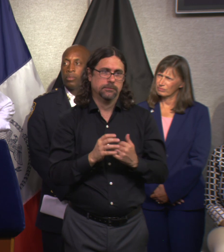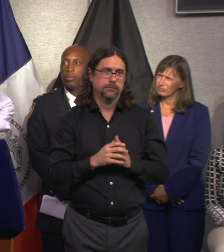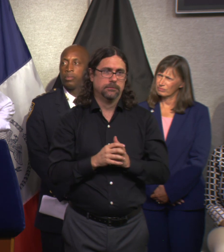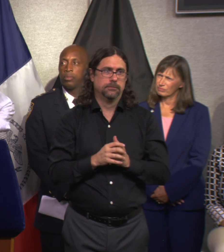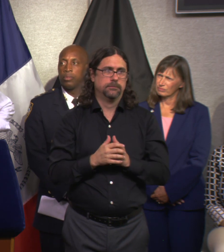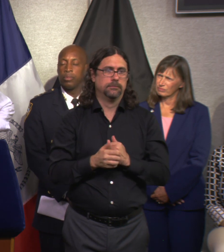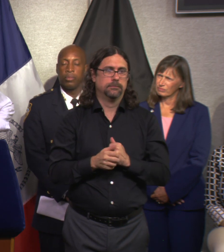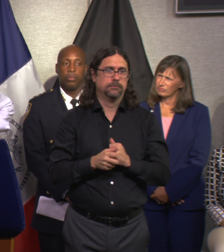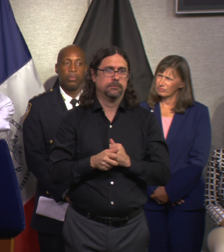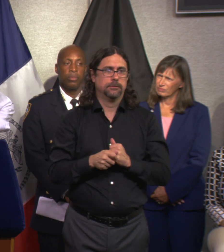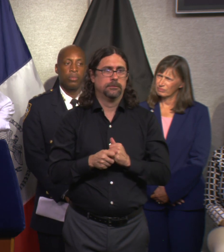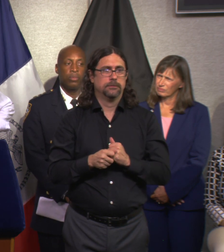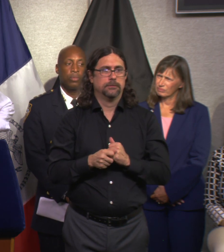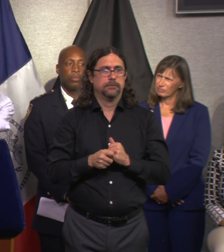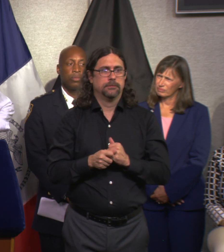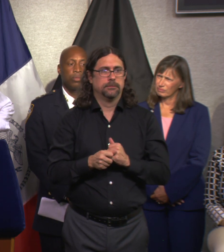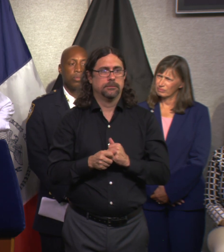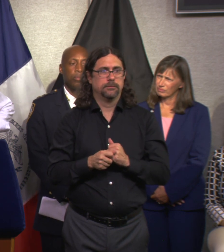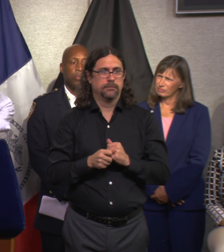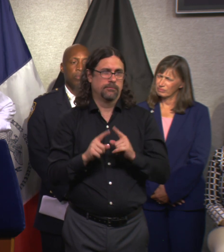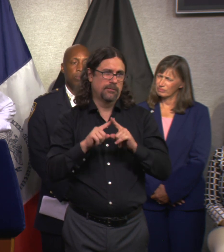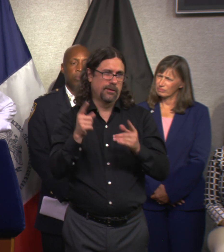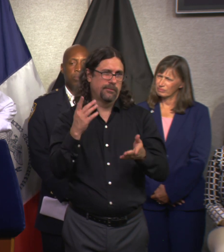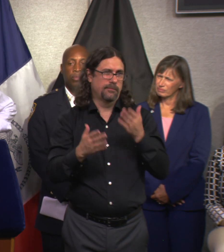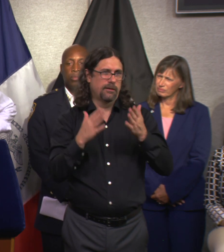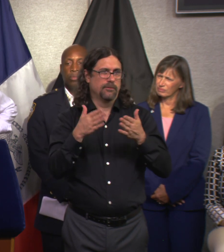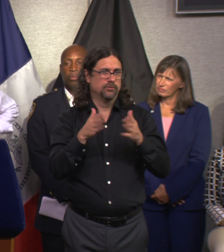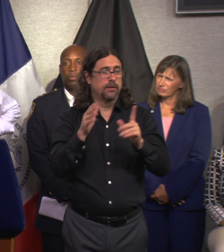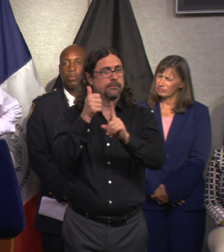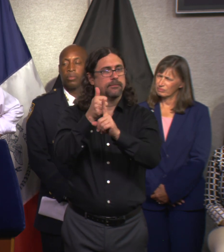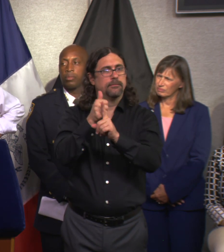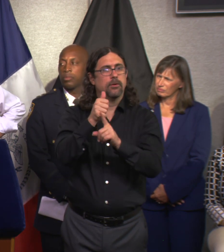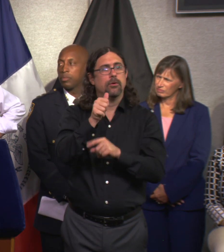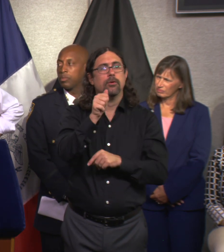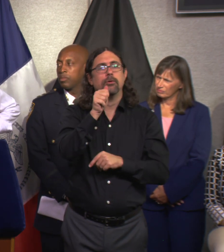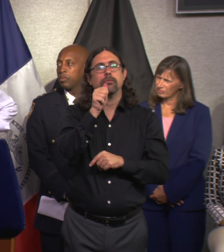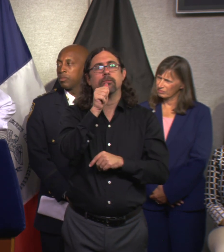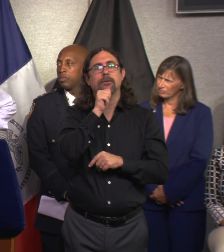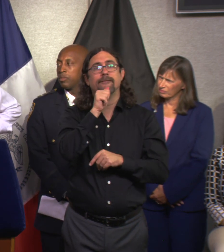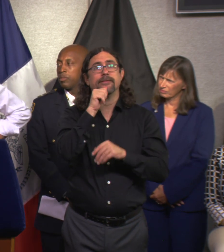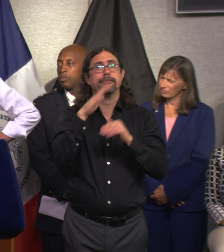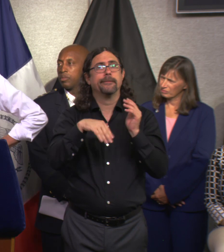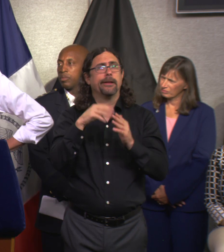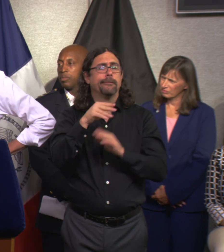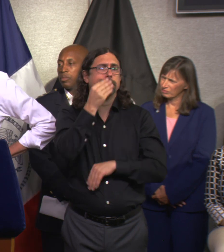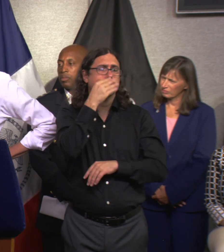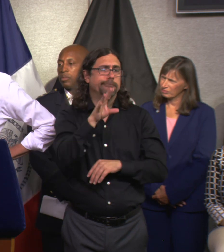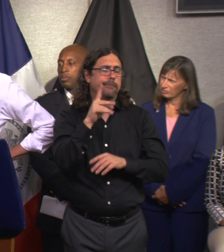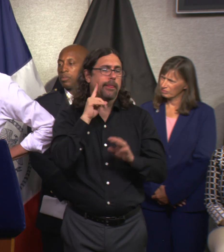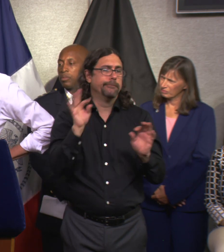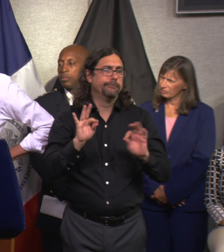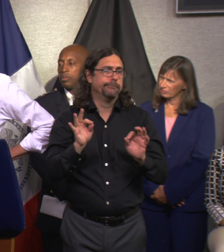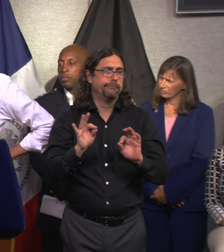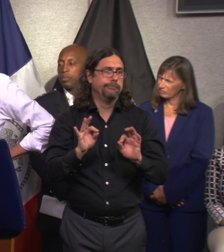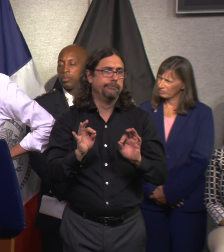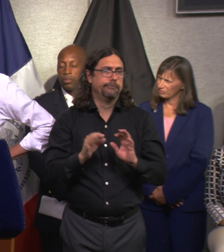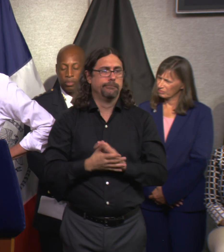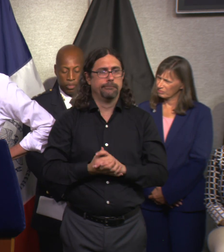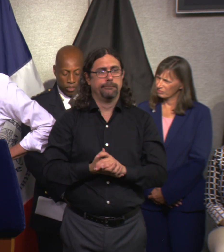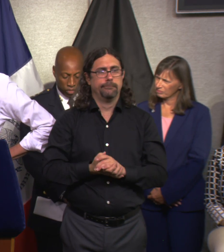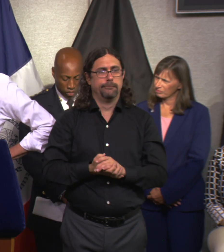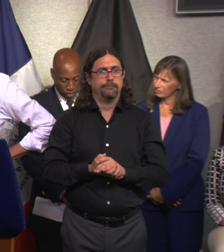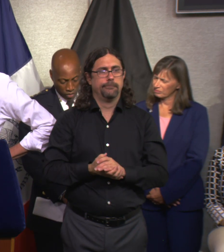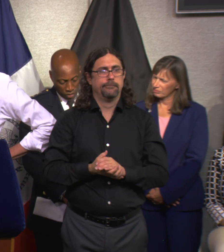these situations. They understand it's serious. They take it seriously. But I think it's a very good question. And Commissioner, you will work with me and our